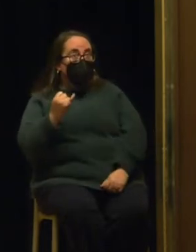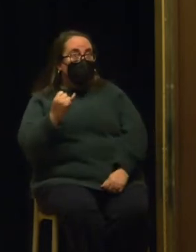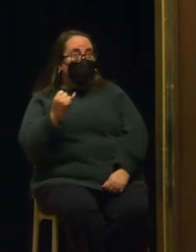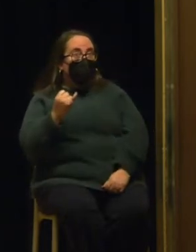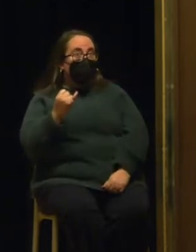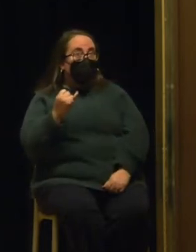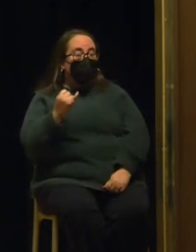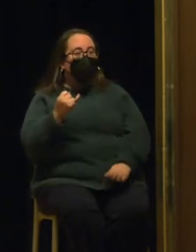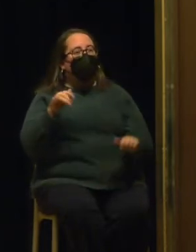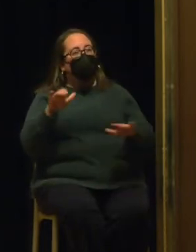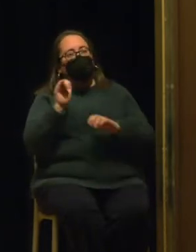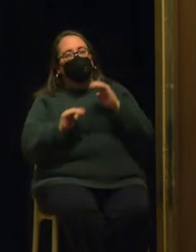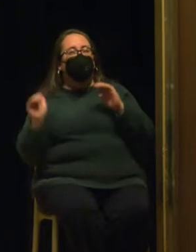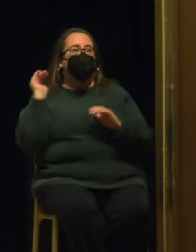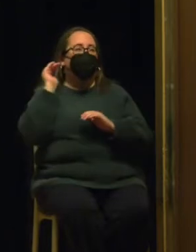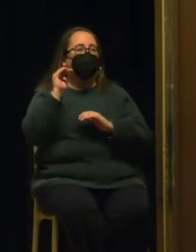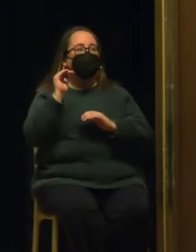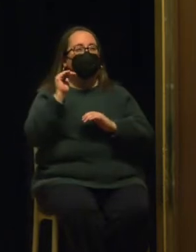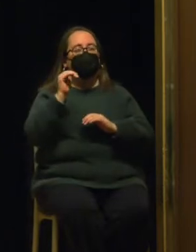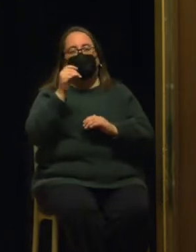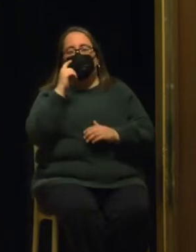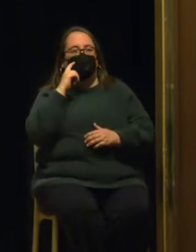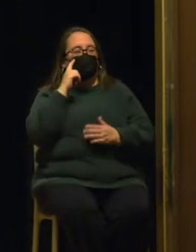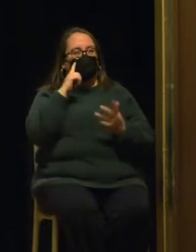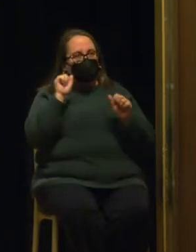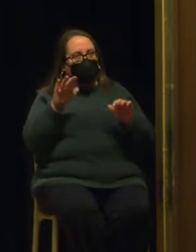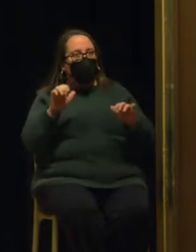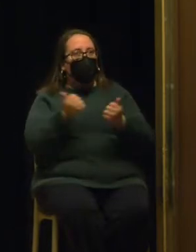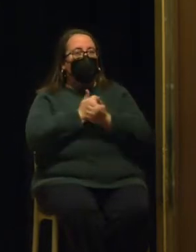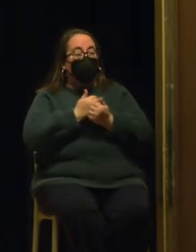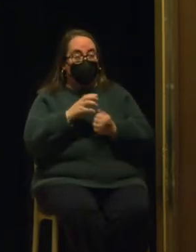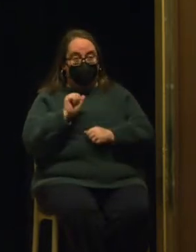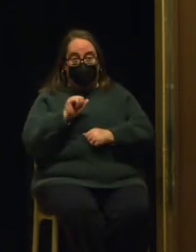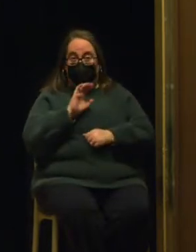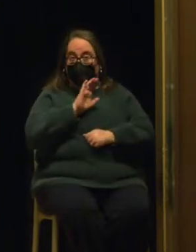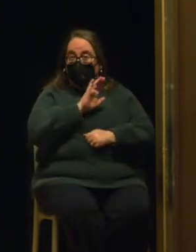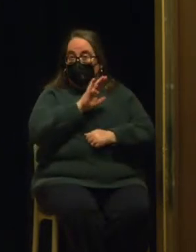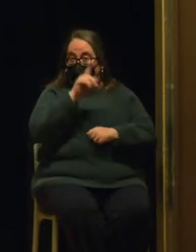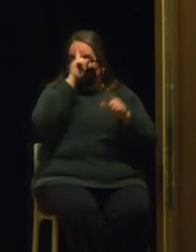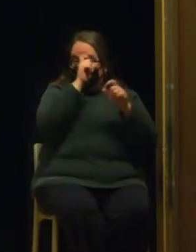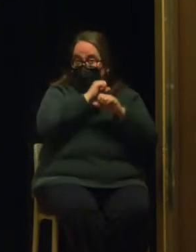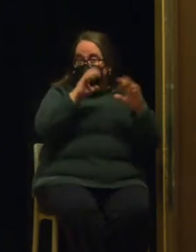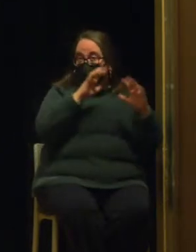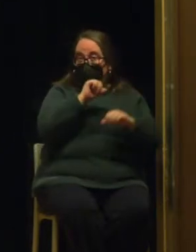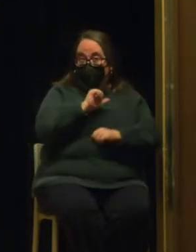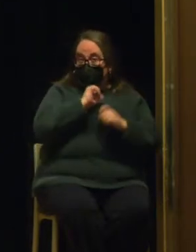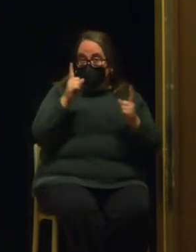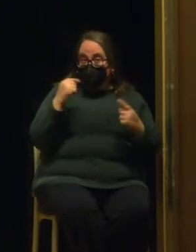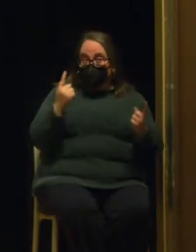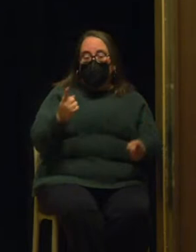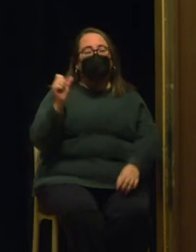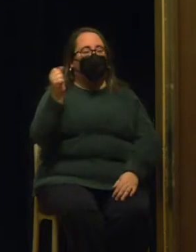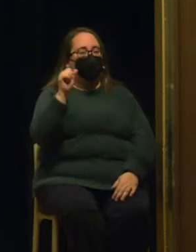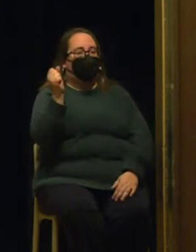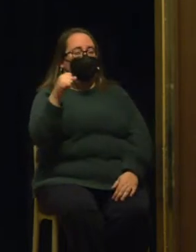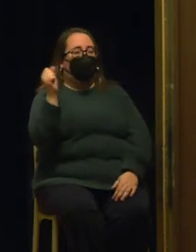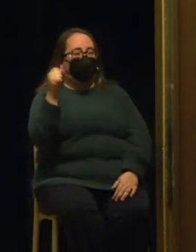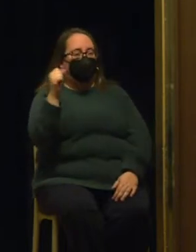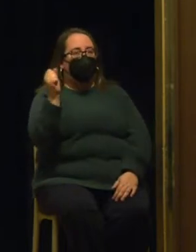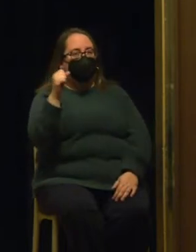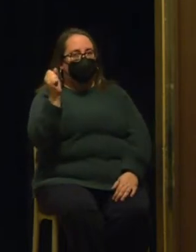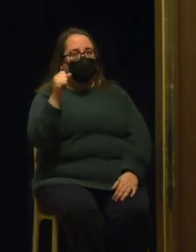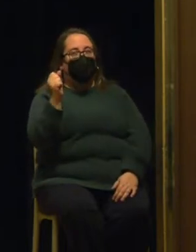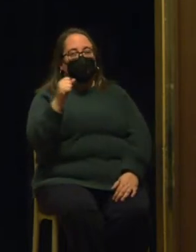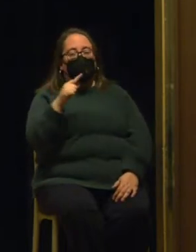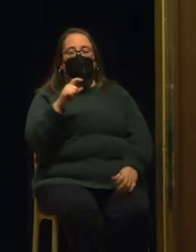going beyond and thinking that nothing was impossible. Yeah. Was that his vision and his attitude? Yeah. And that was,